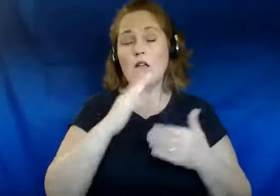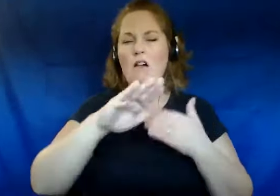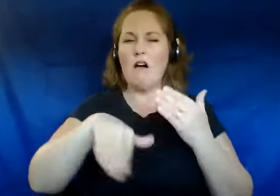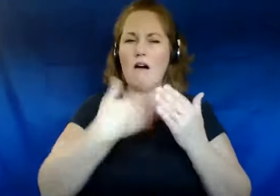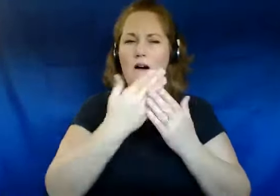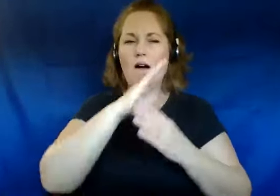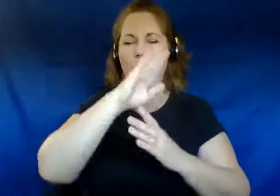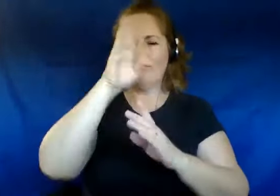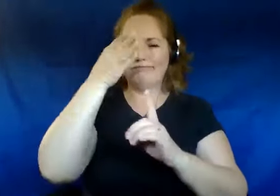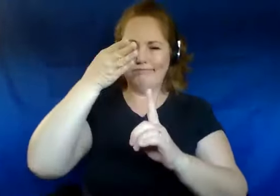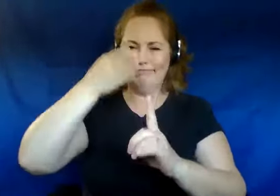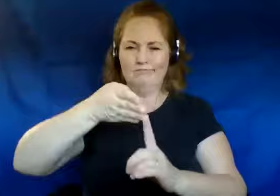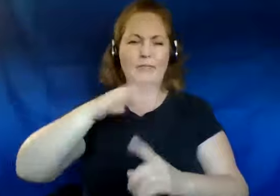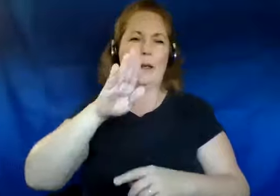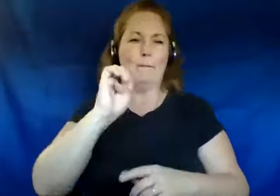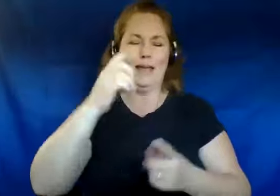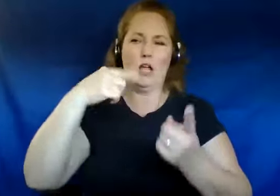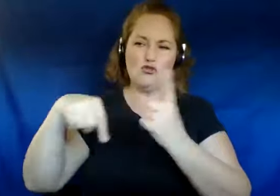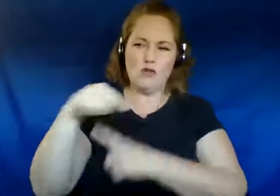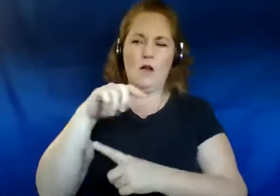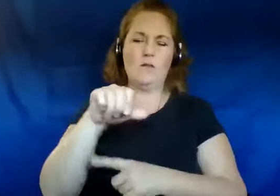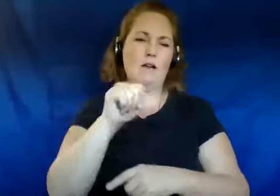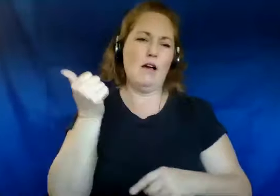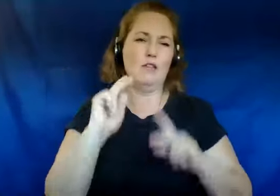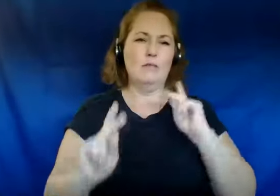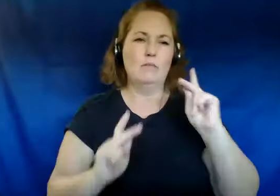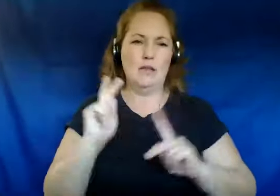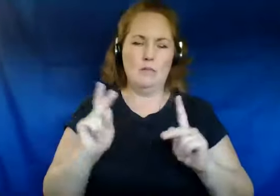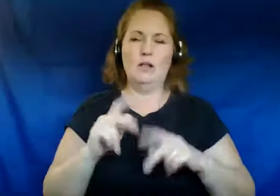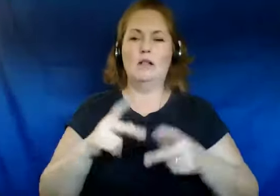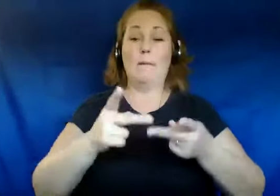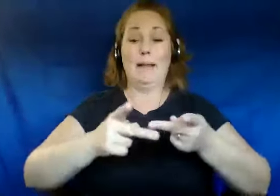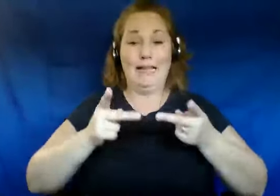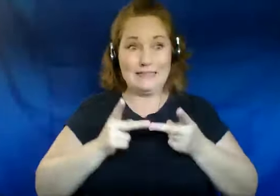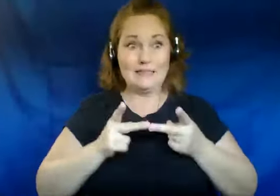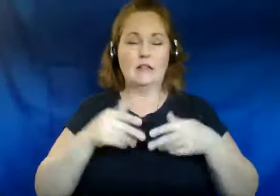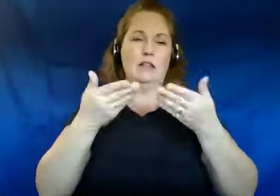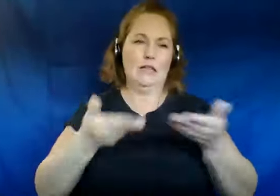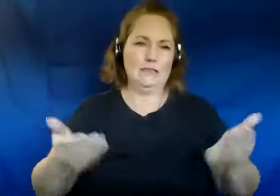surround being around other people, places, and things.